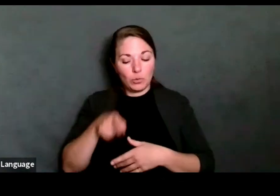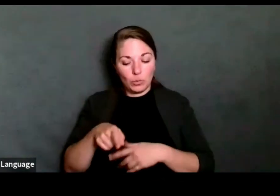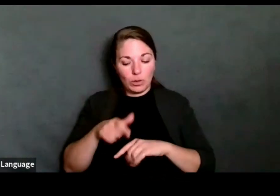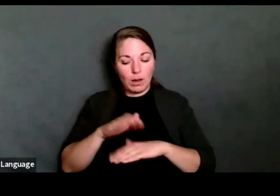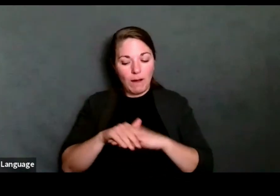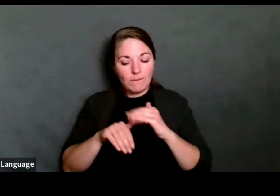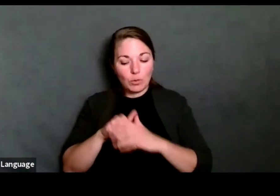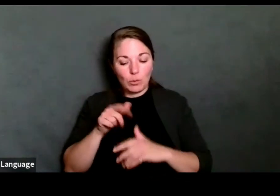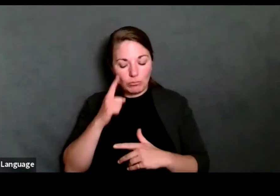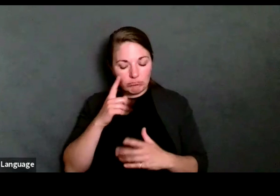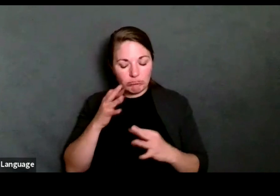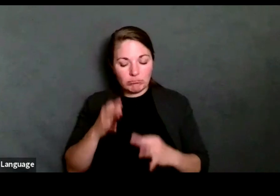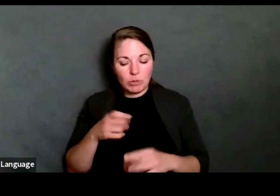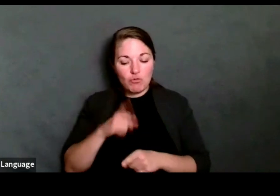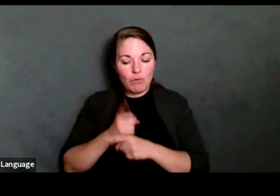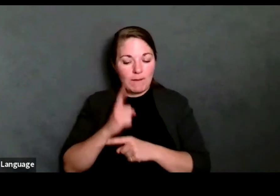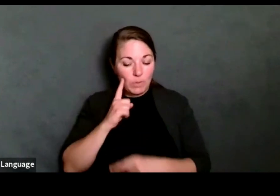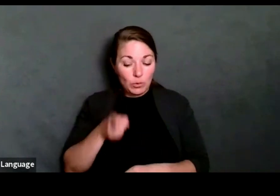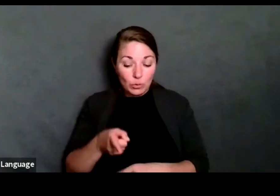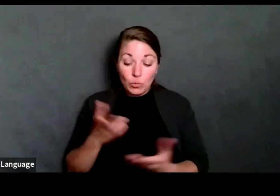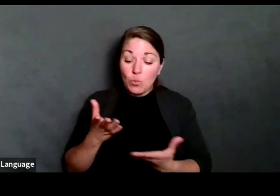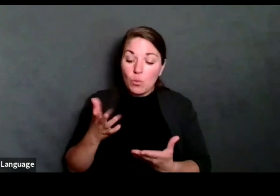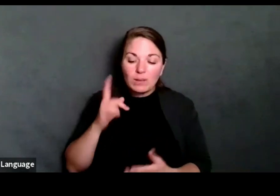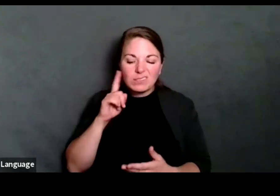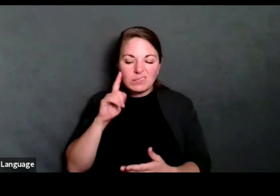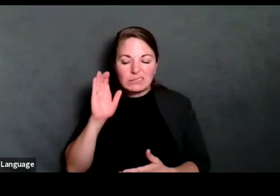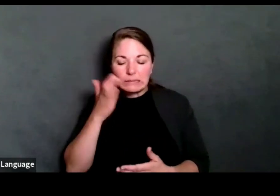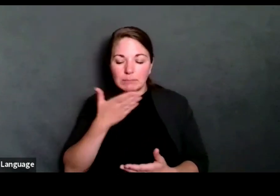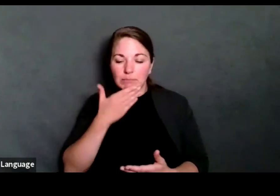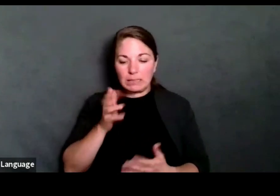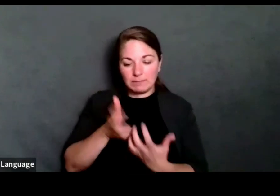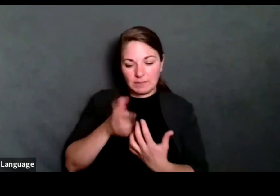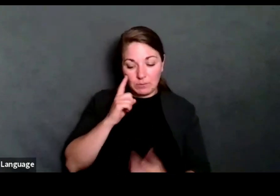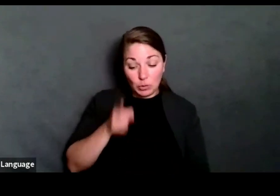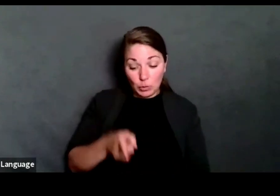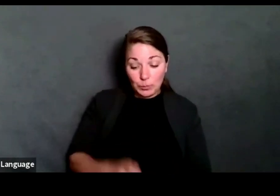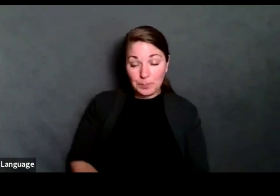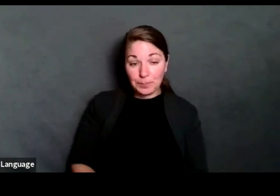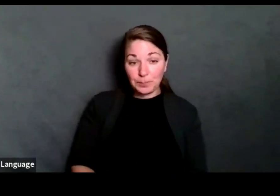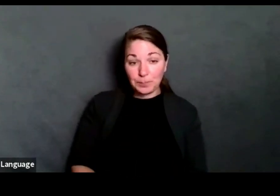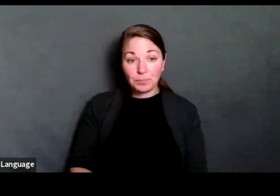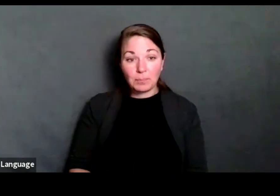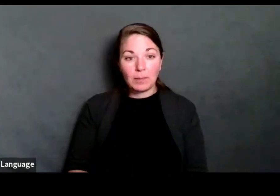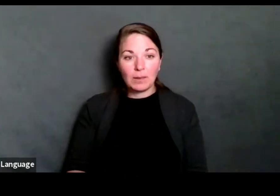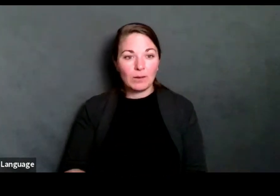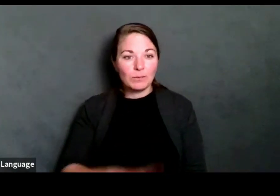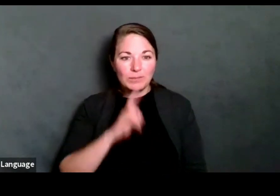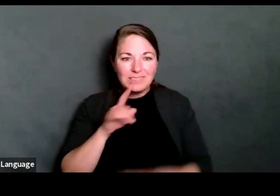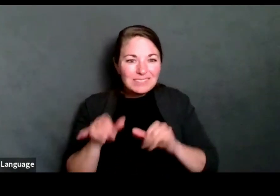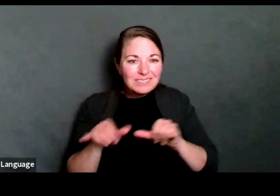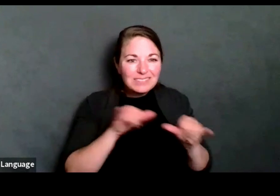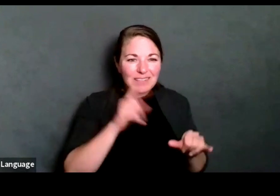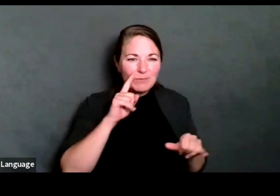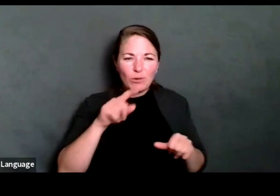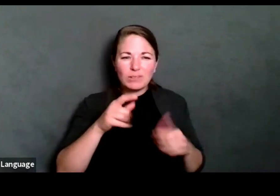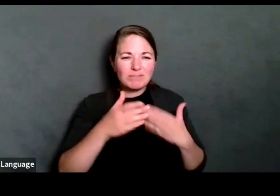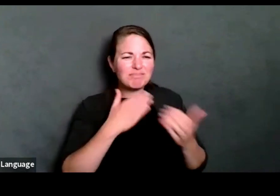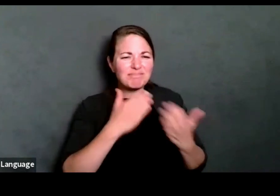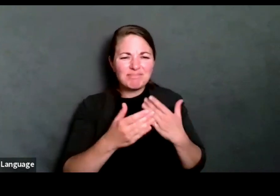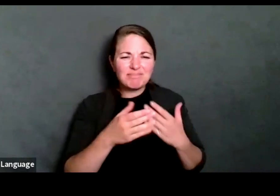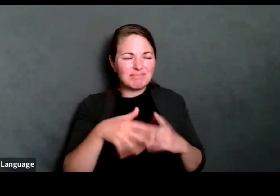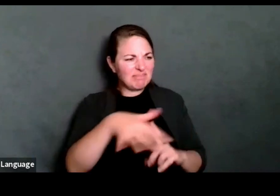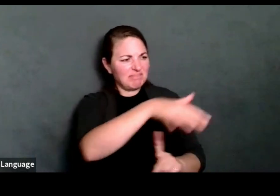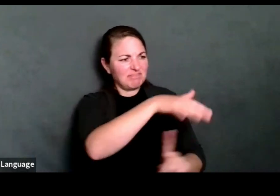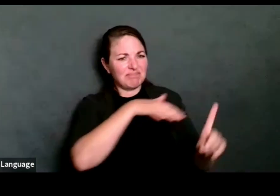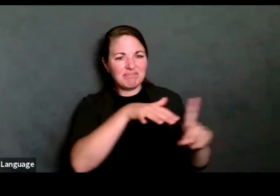that feel right to you. So what sounds best?" The same principle can be used in really any setting. Again, you